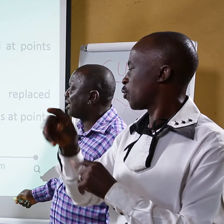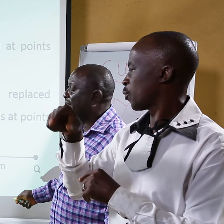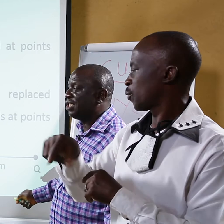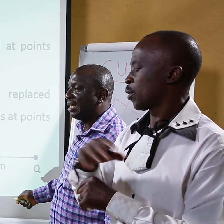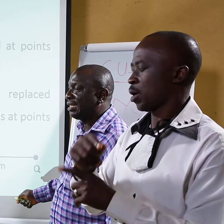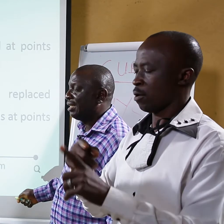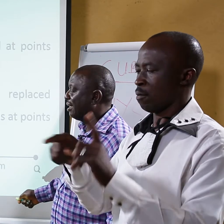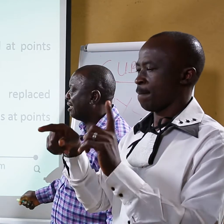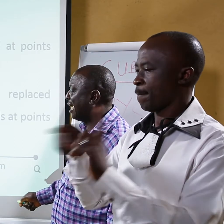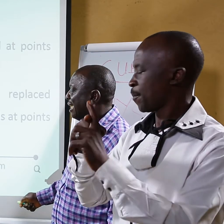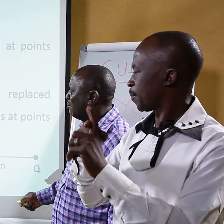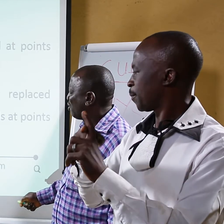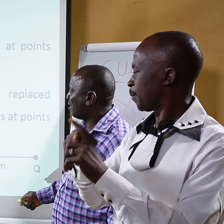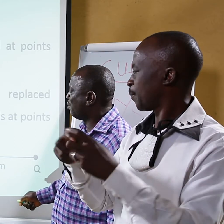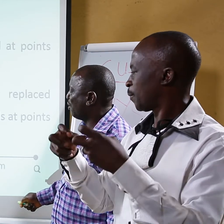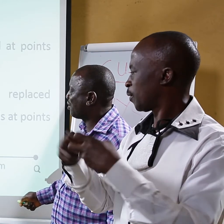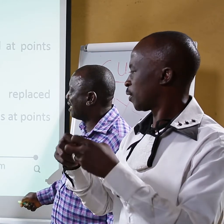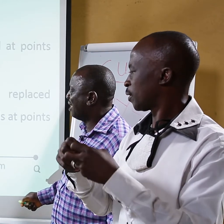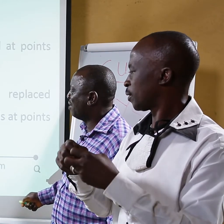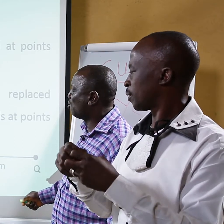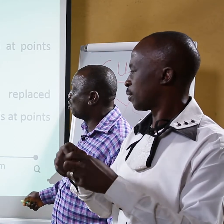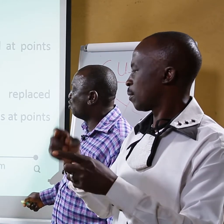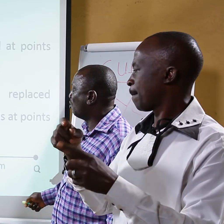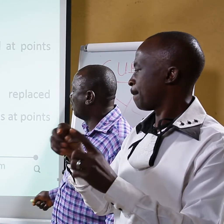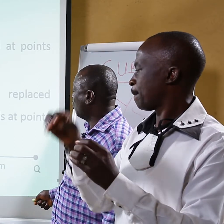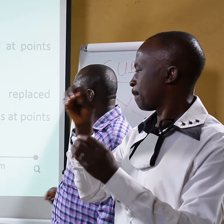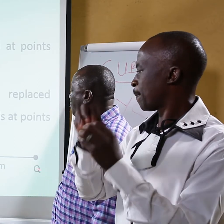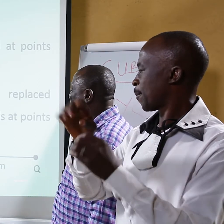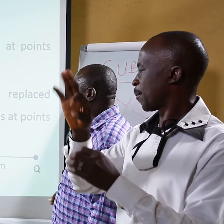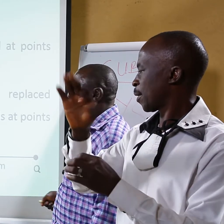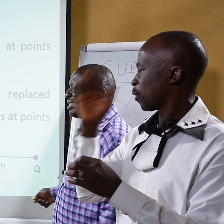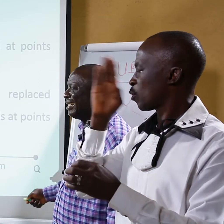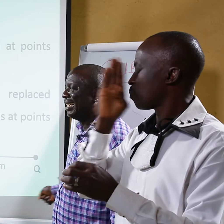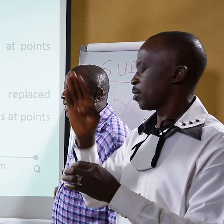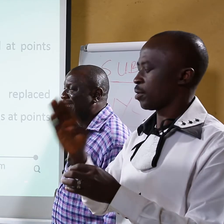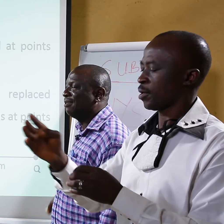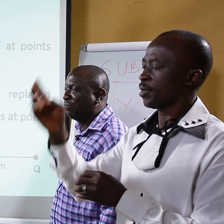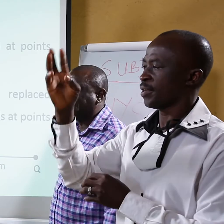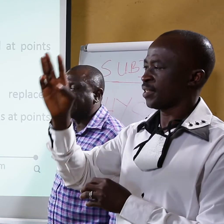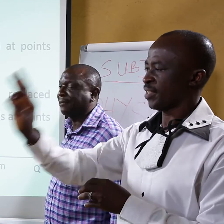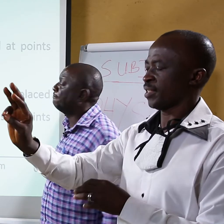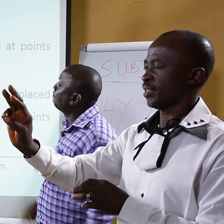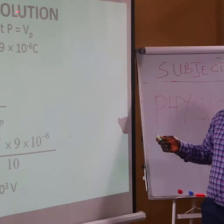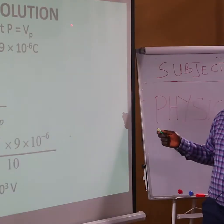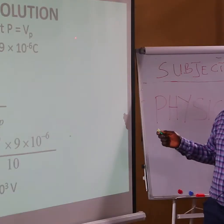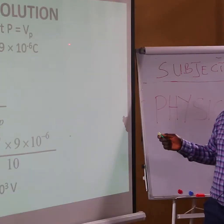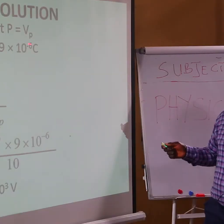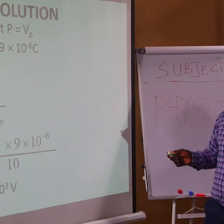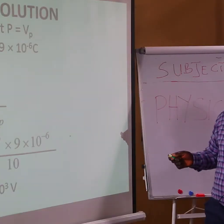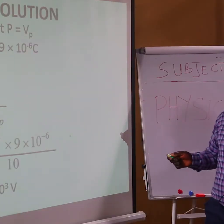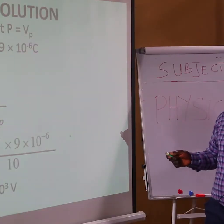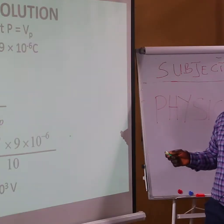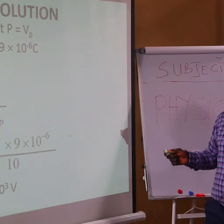our positive charge, plus 9 microcoulomb, will be 16 meters.